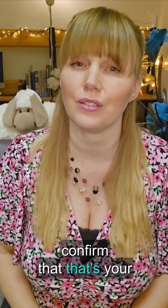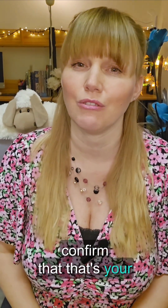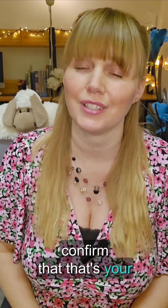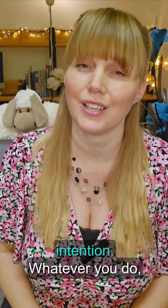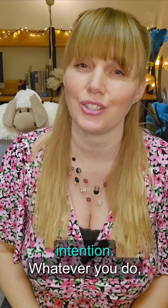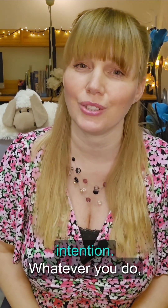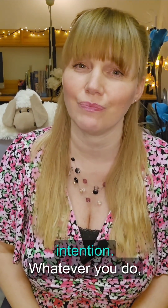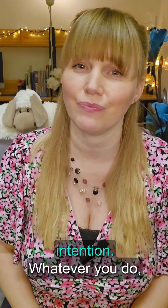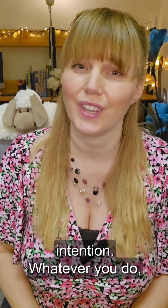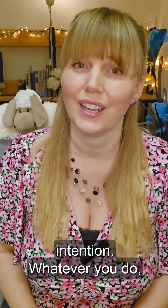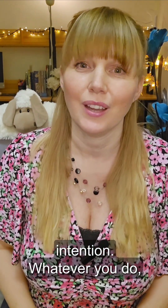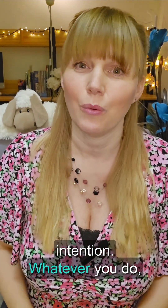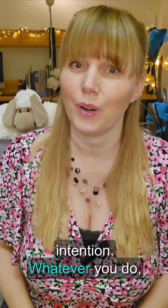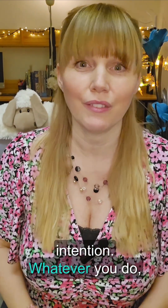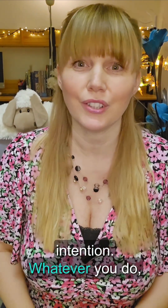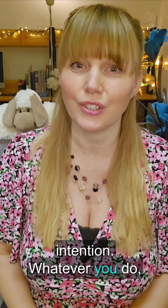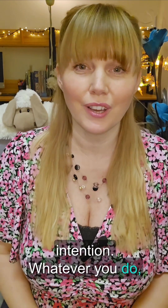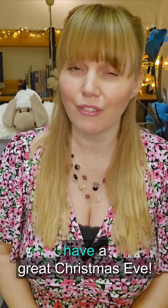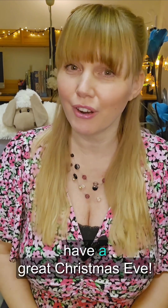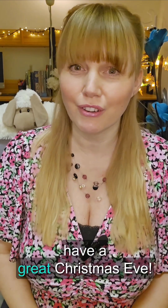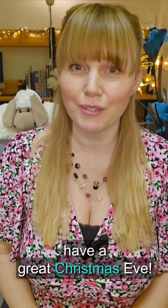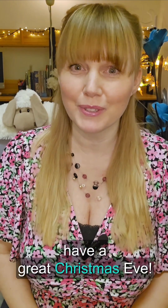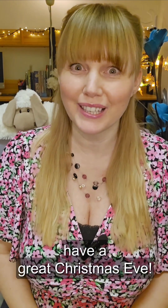your intention. Whatever you do, have a great Christmas Eve.